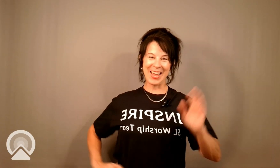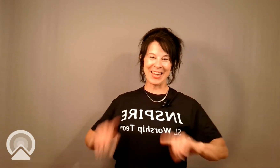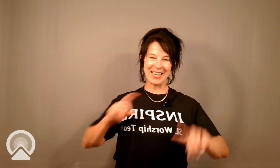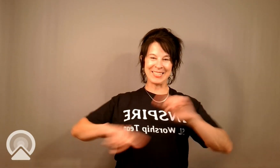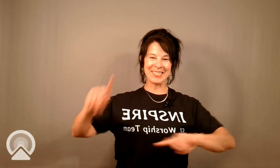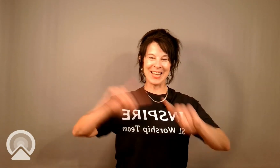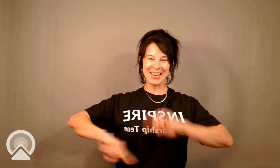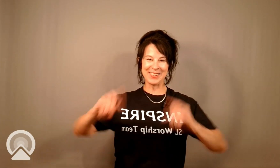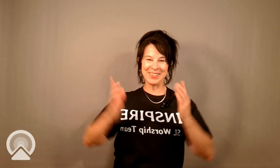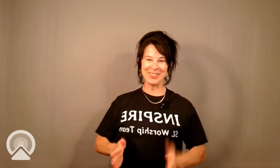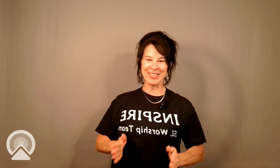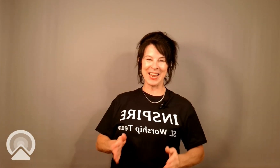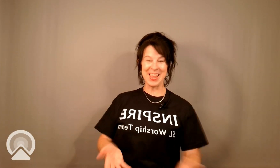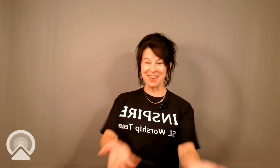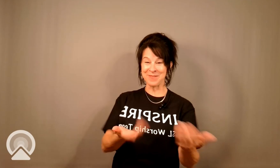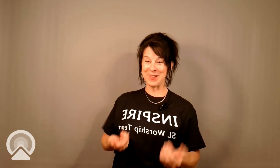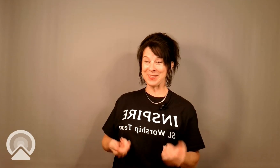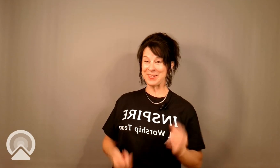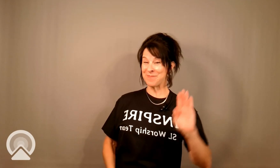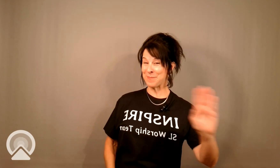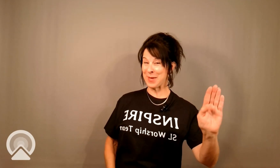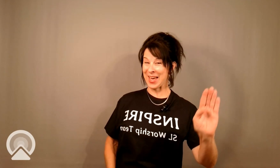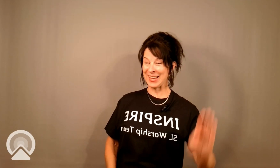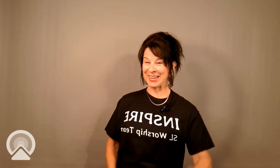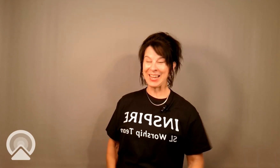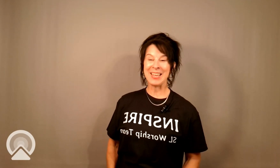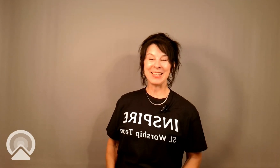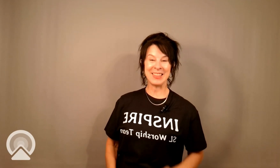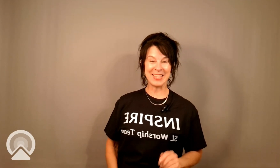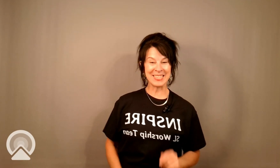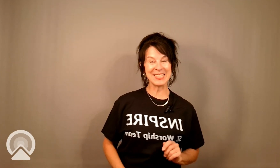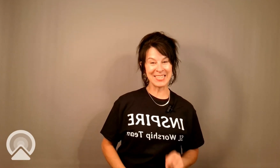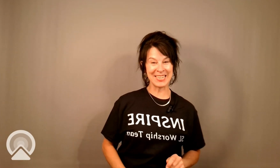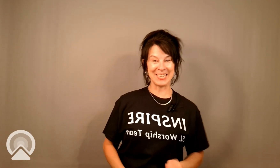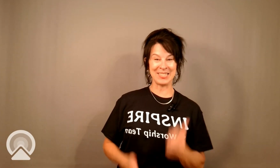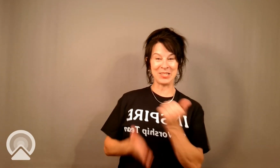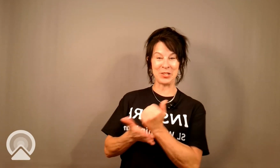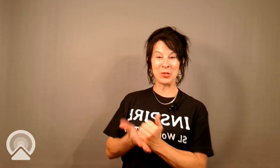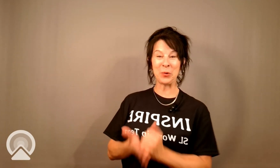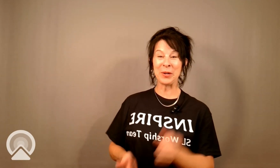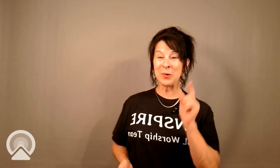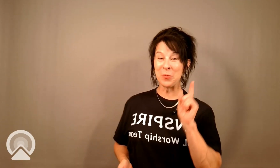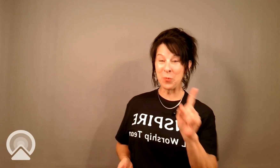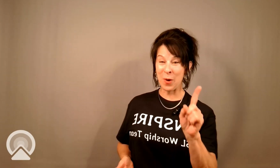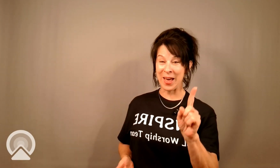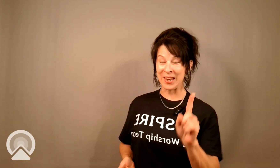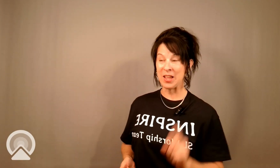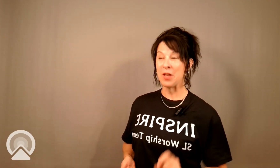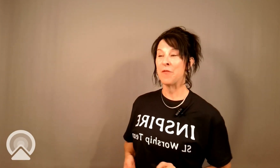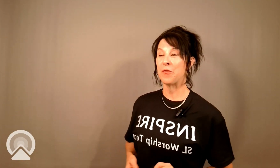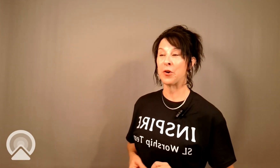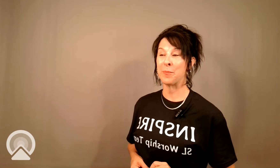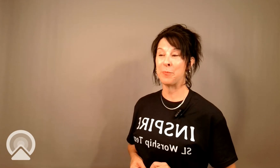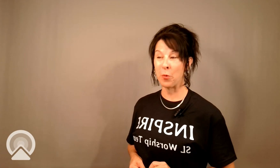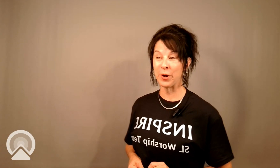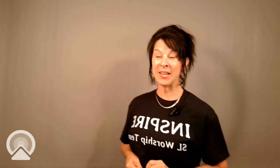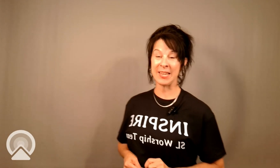Hi, signers, and welcome back. This is tutorial 1 for Born Again